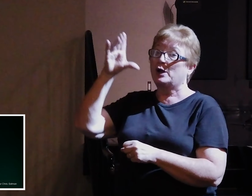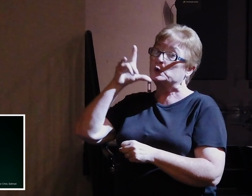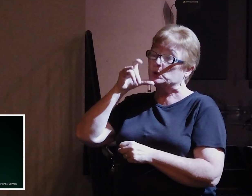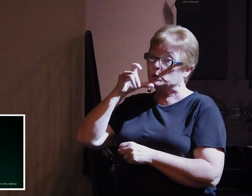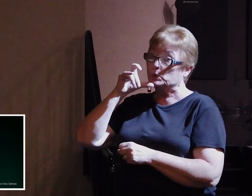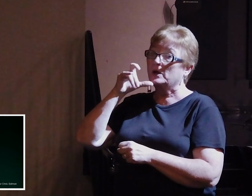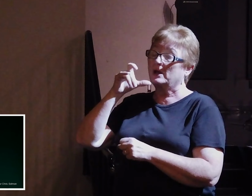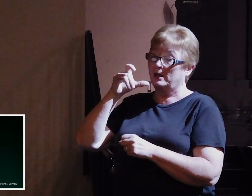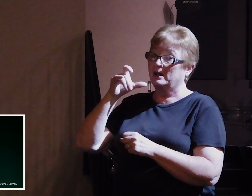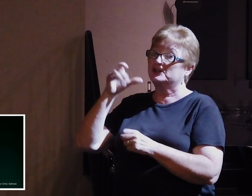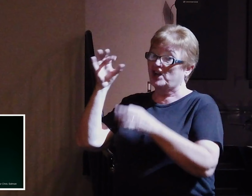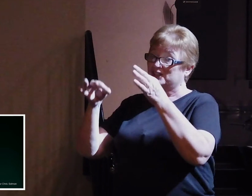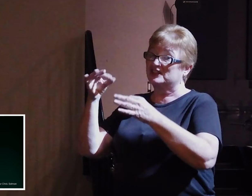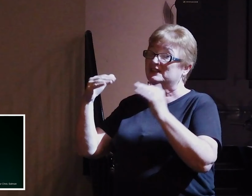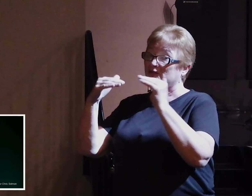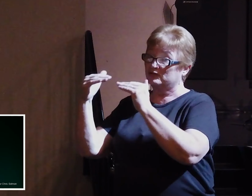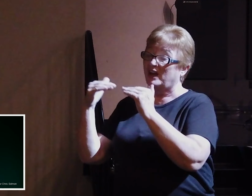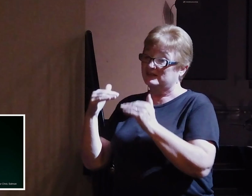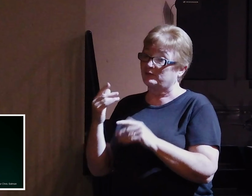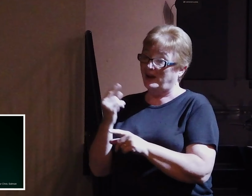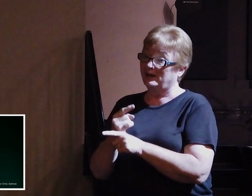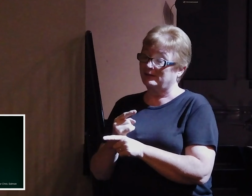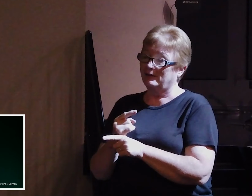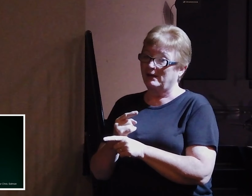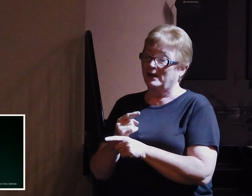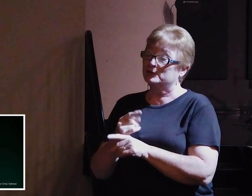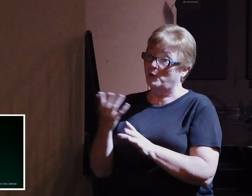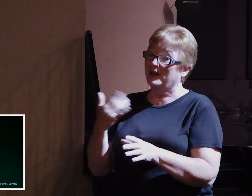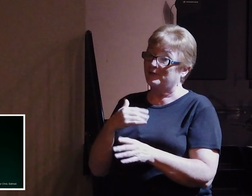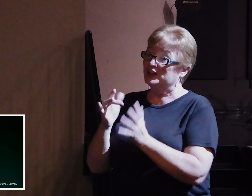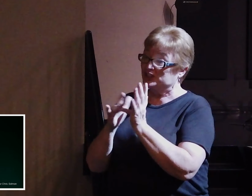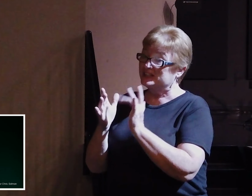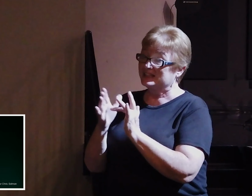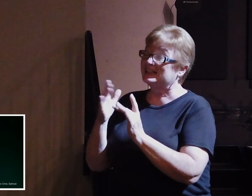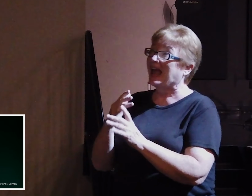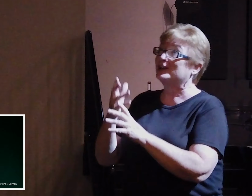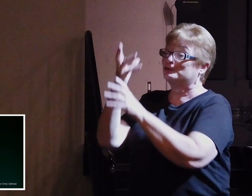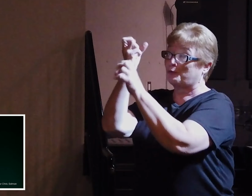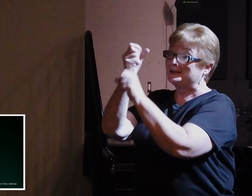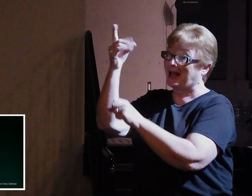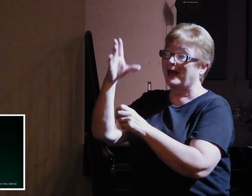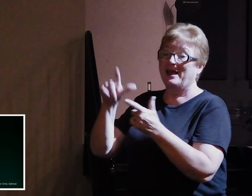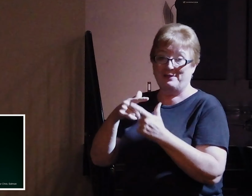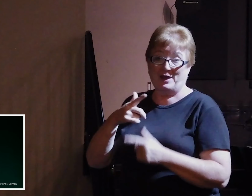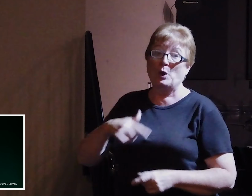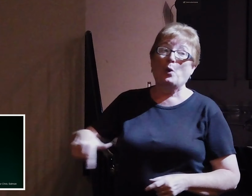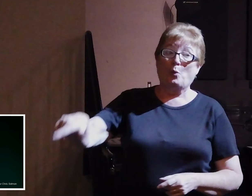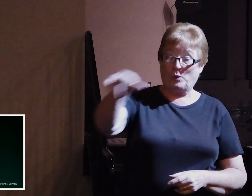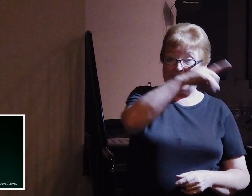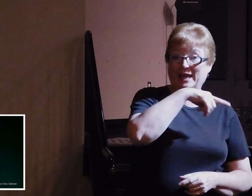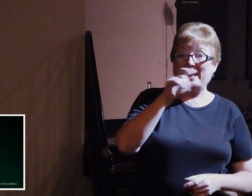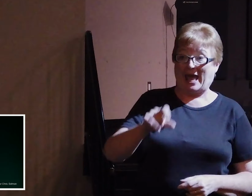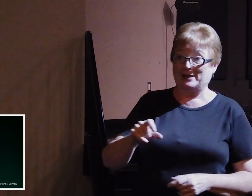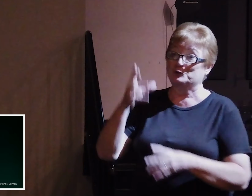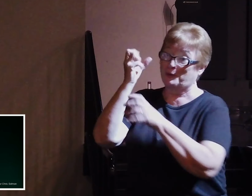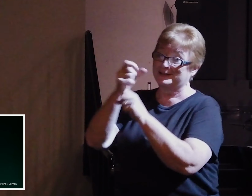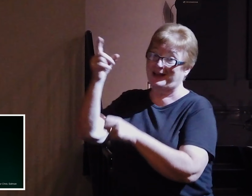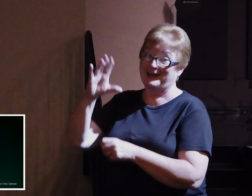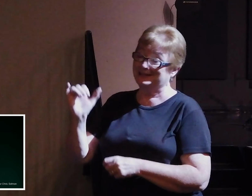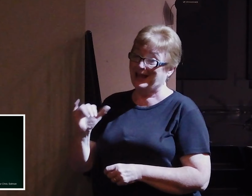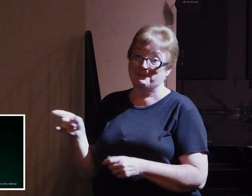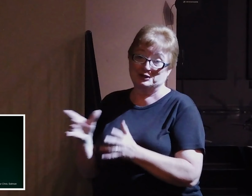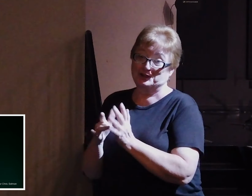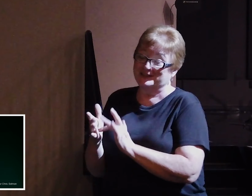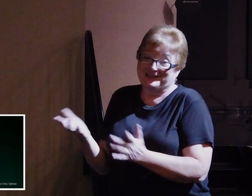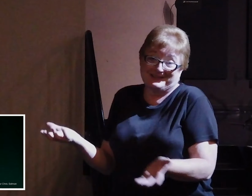If he can do that, well, we can do that. We haven't experienced anything like what Jesus experienced. And suffer